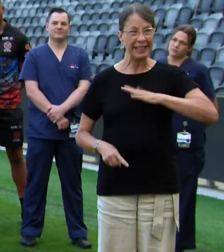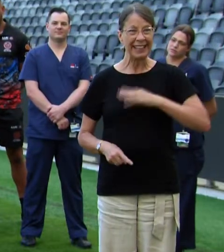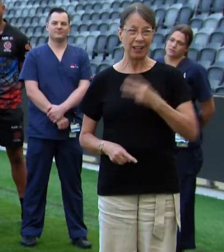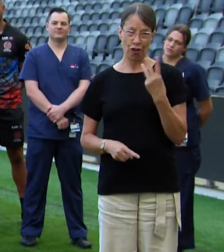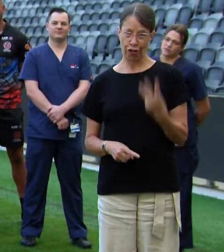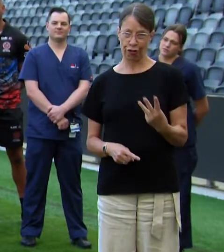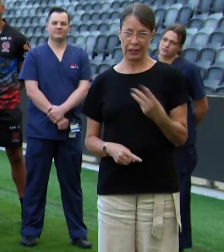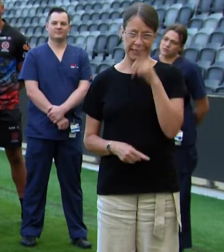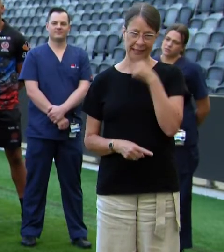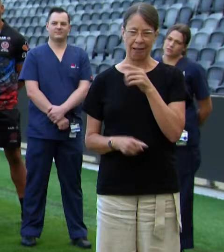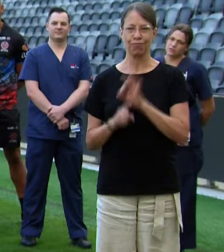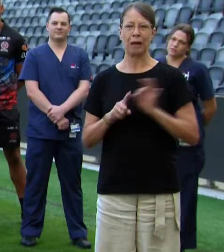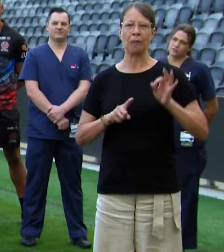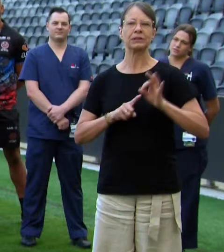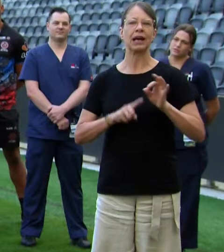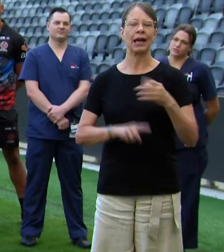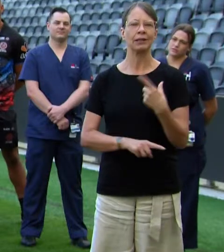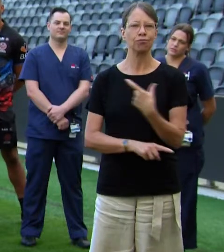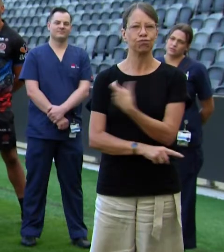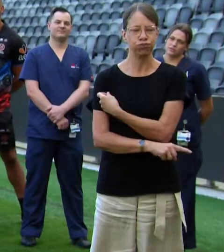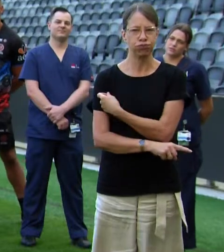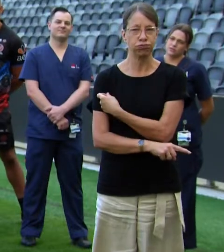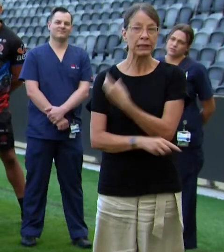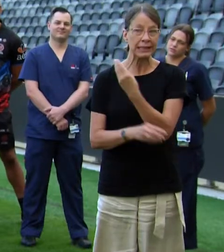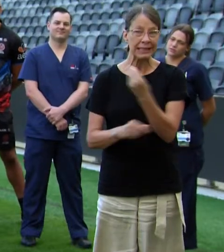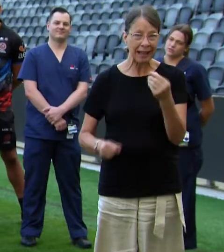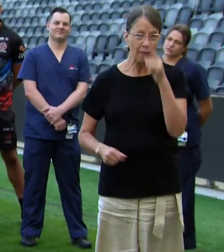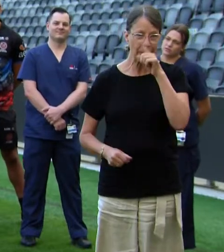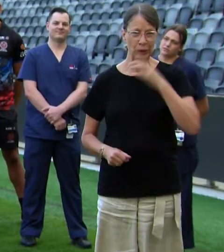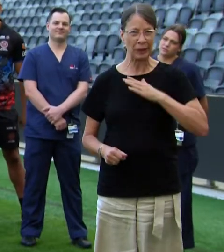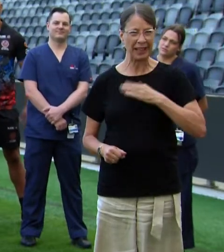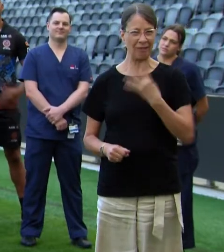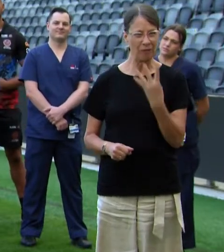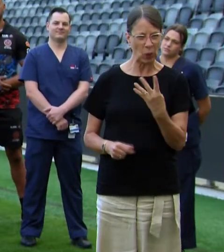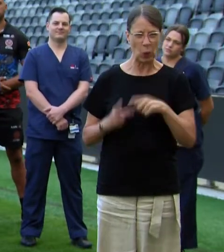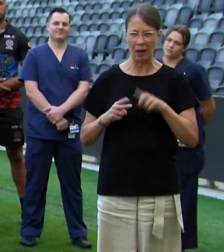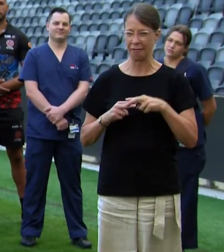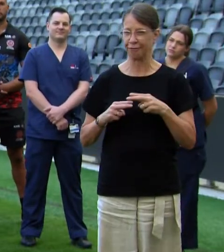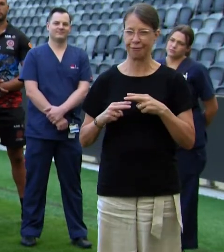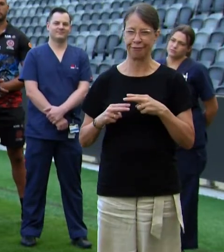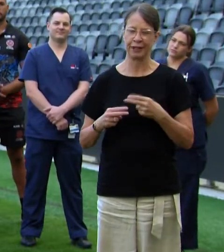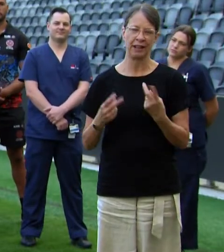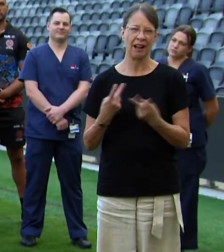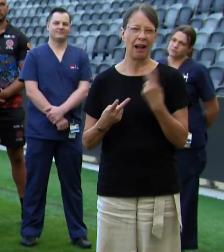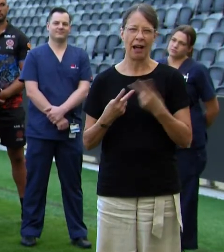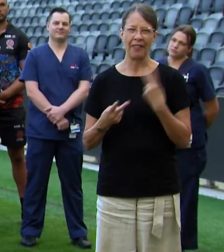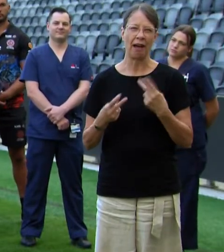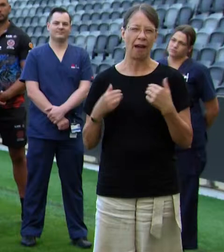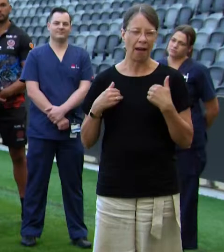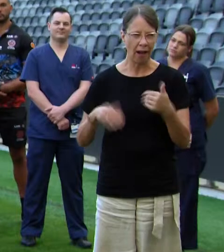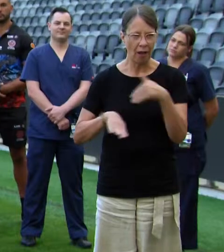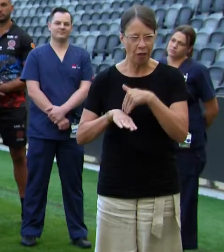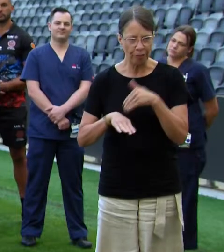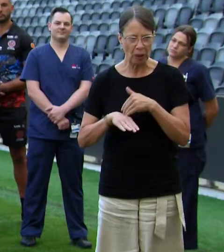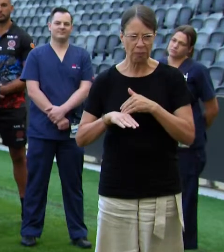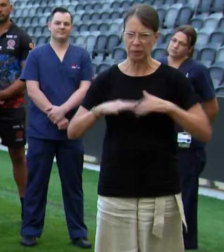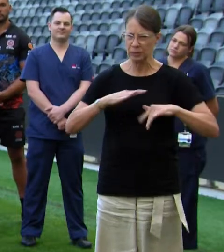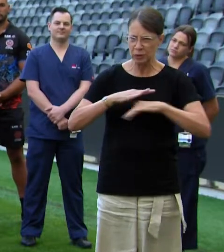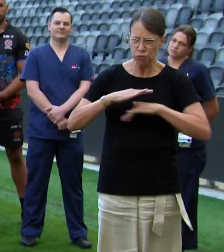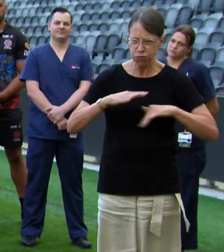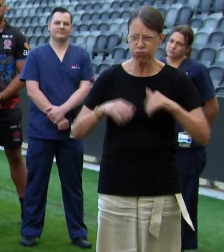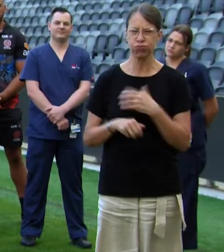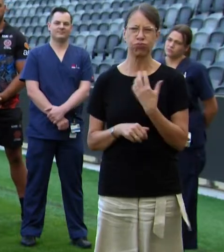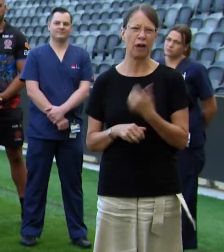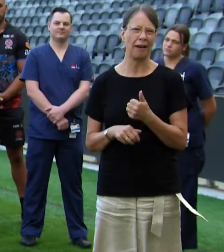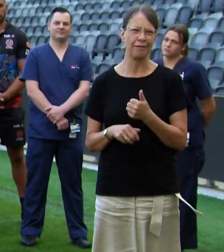your vaccination, and some will actually be 4. So if you've got those underlying health conditions, transplant patients, you're on immunosuppressive drugs,